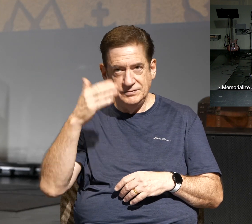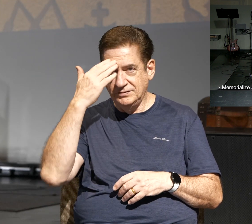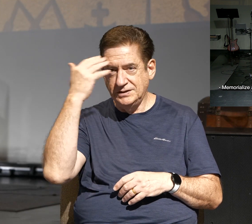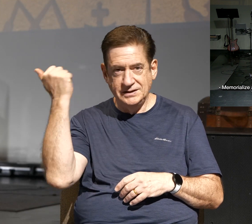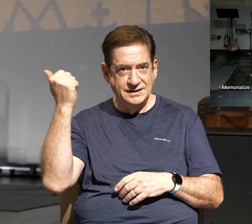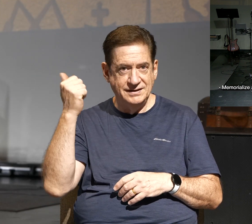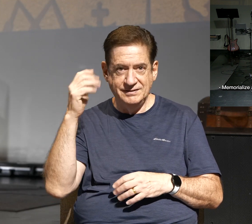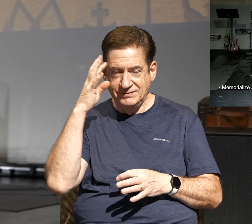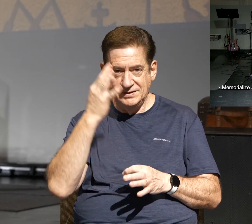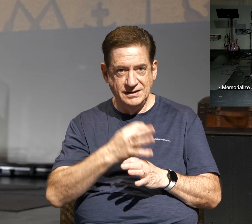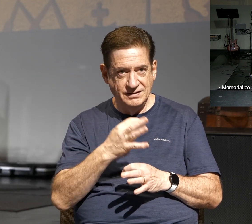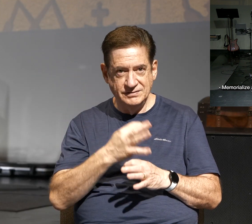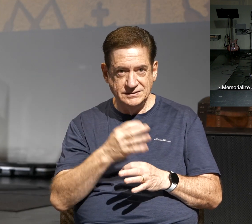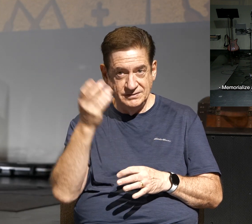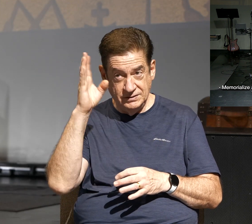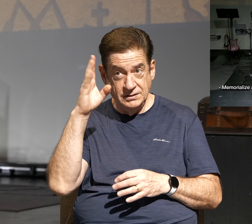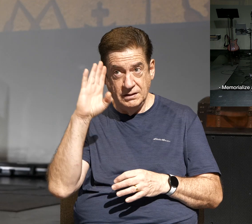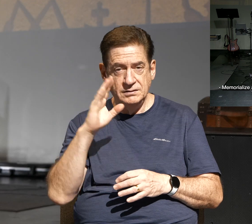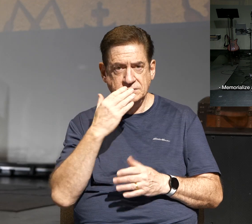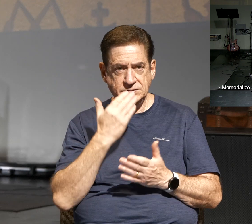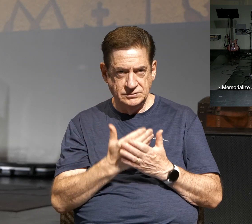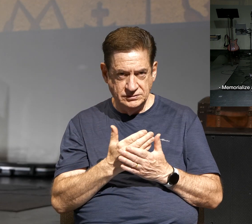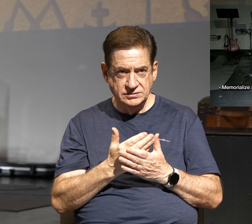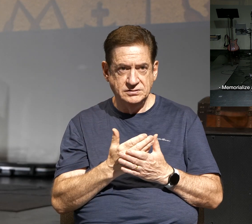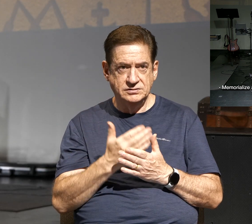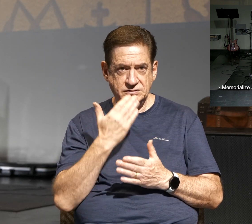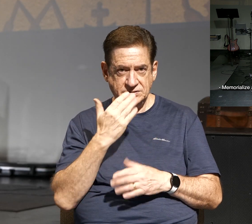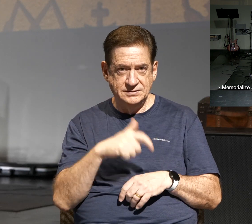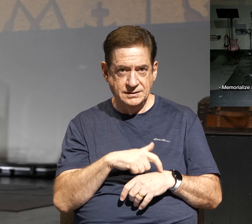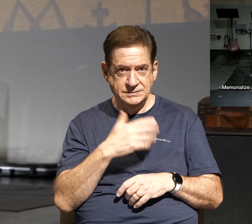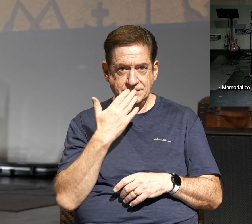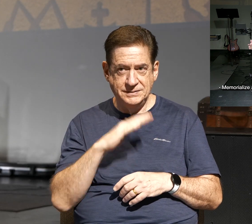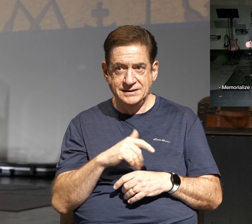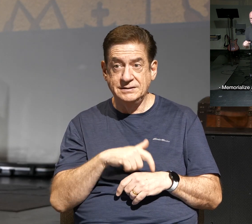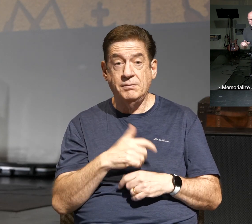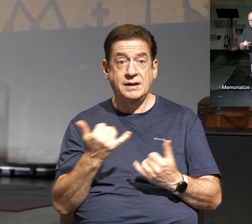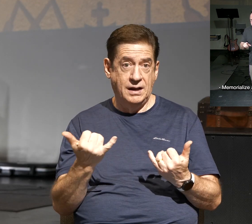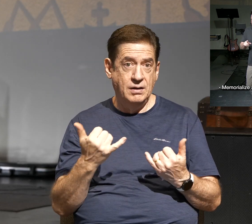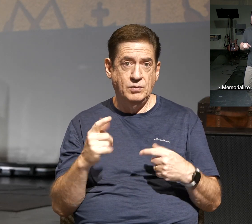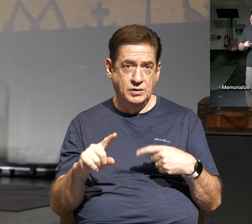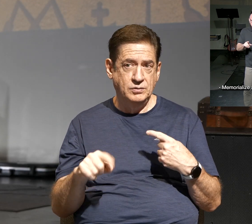faithfulness of God. God is good in the good times and bad times. Okay, now this is where we're going.